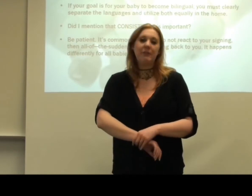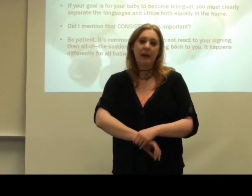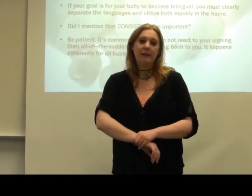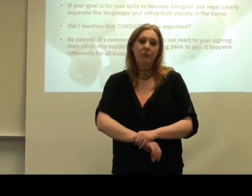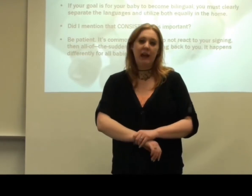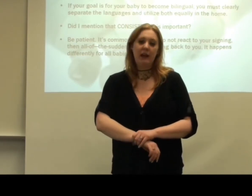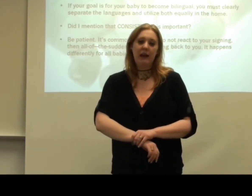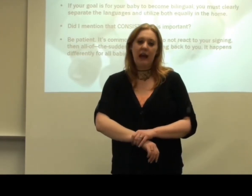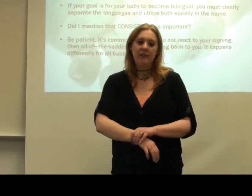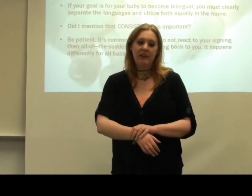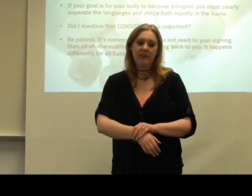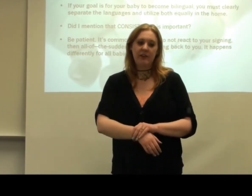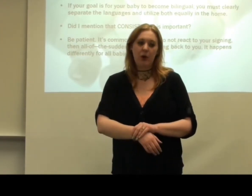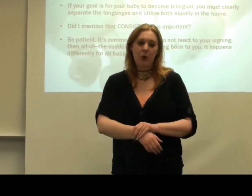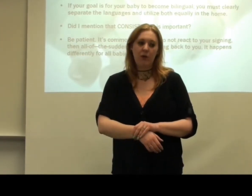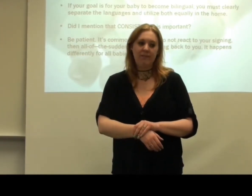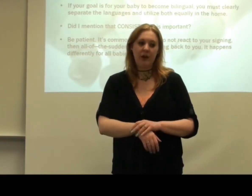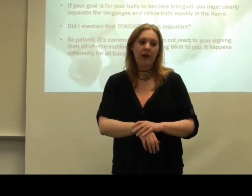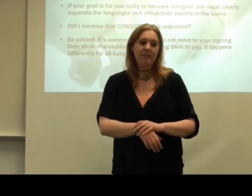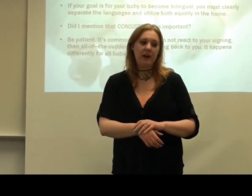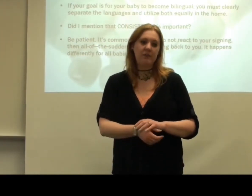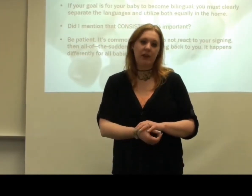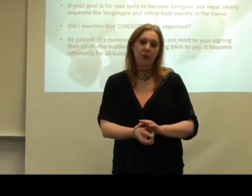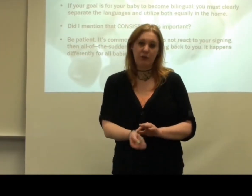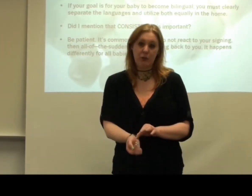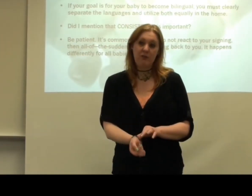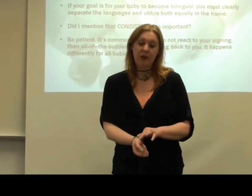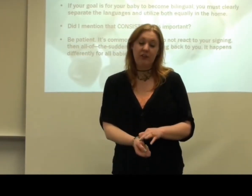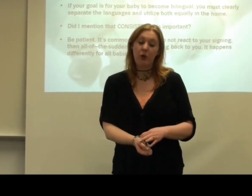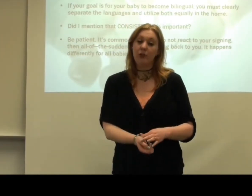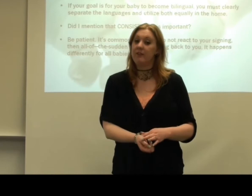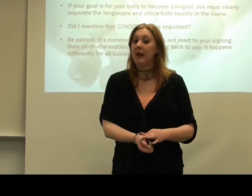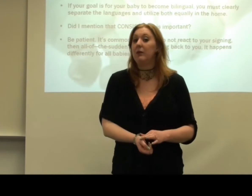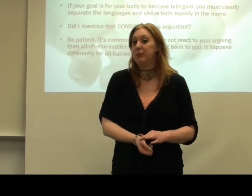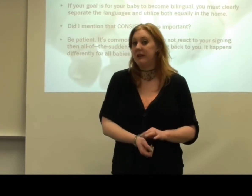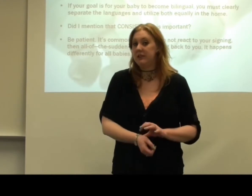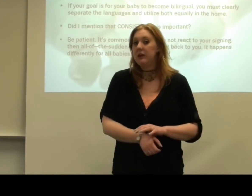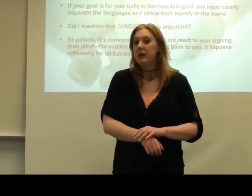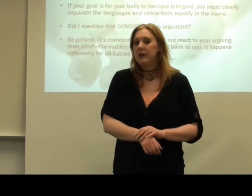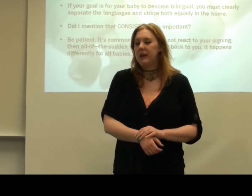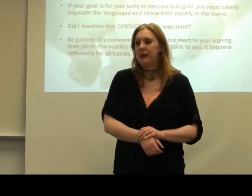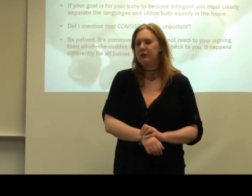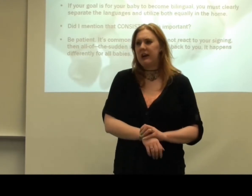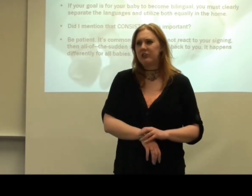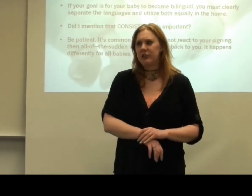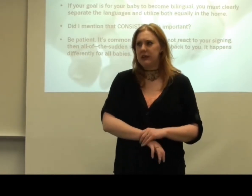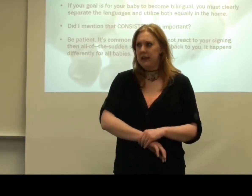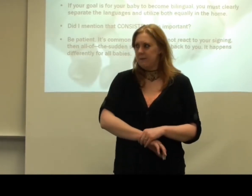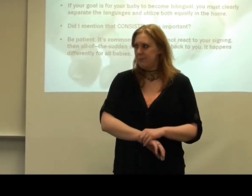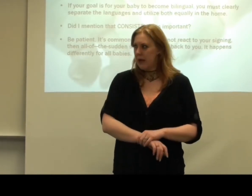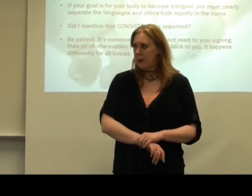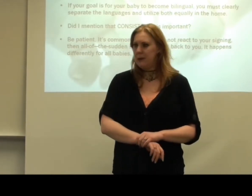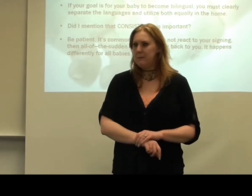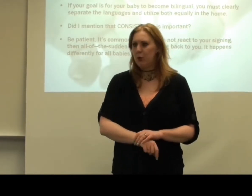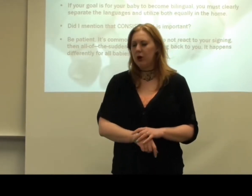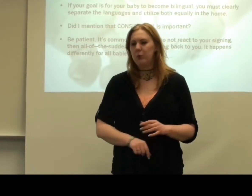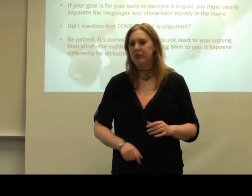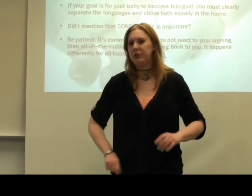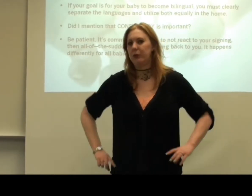wonderfully, and did so very effectively. It was great for his whole development. That he was actually a bit bored with children